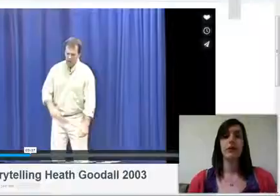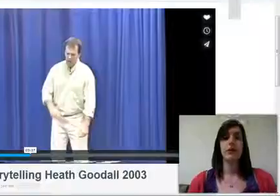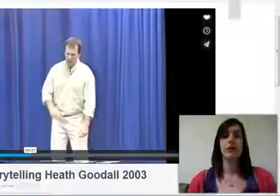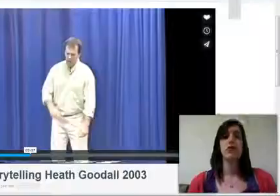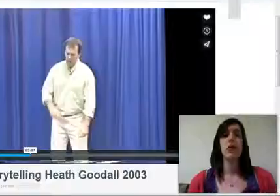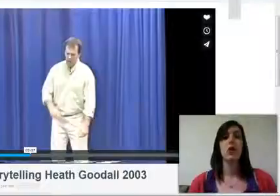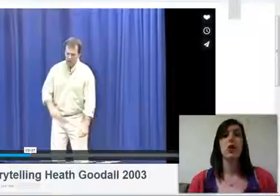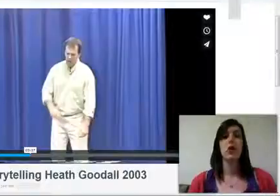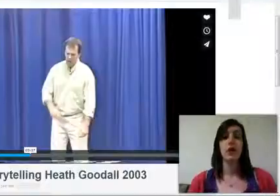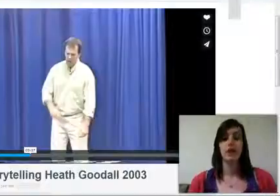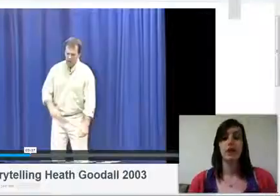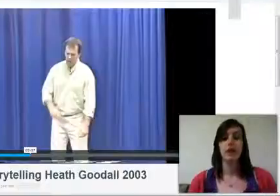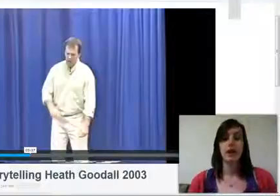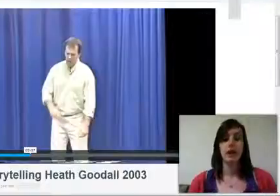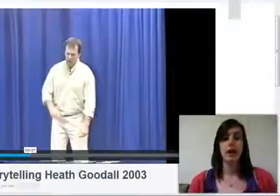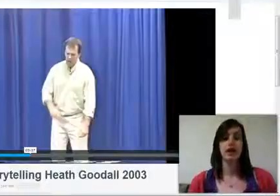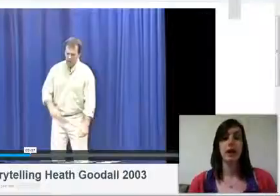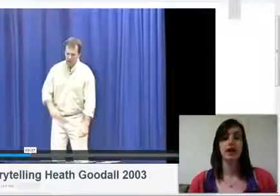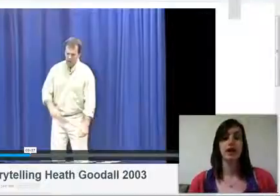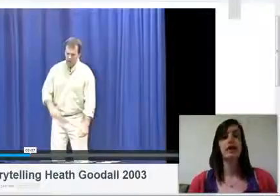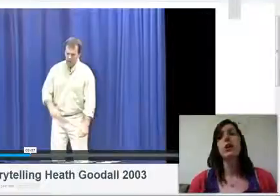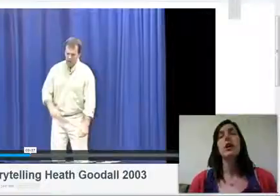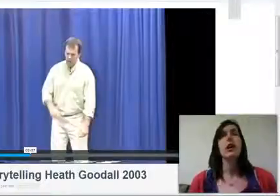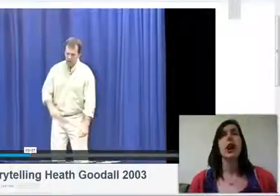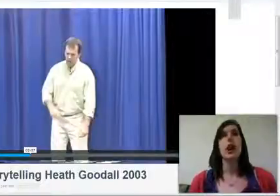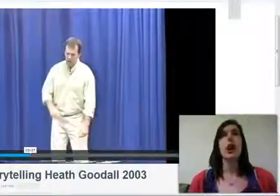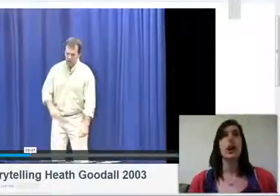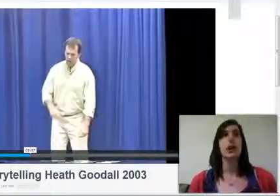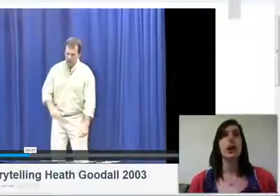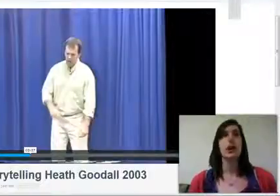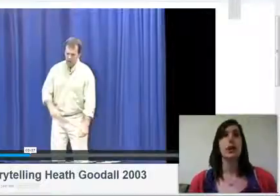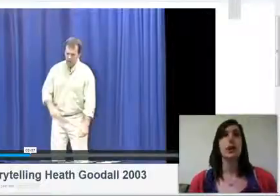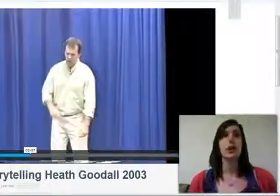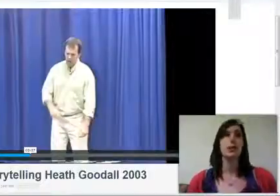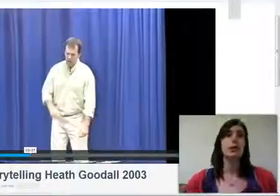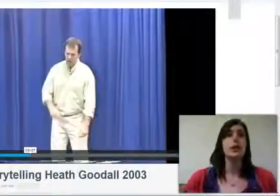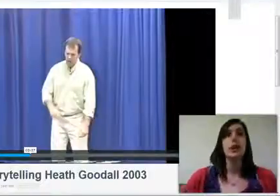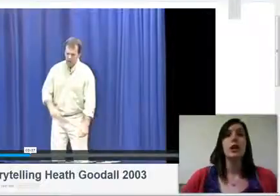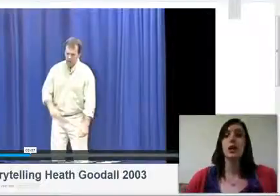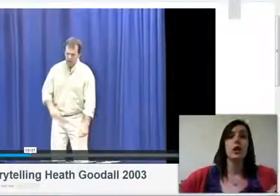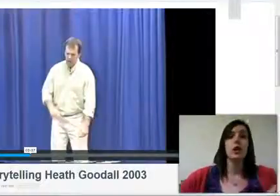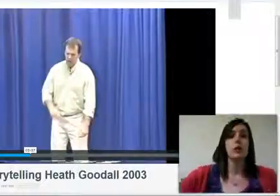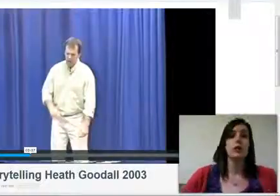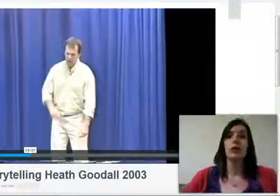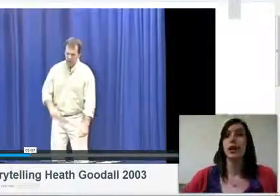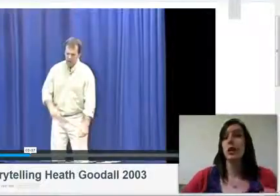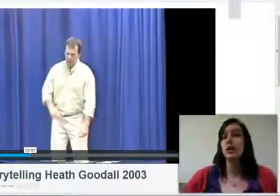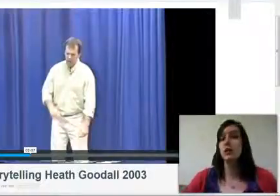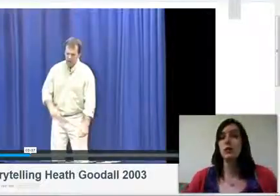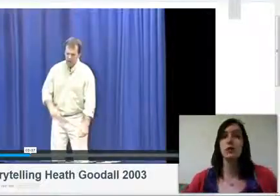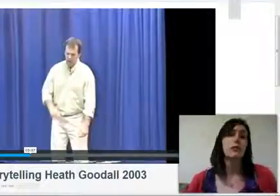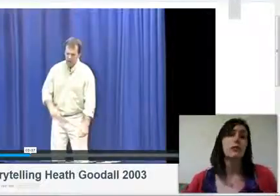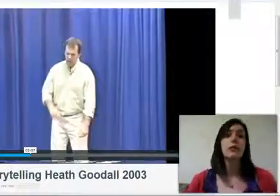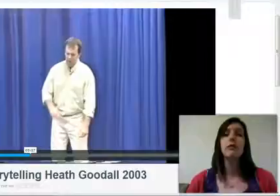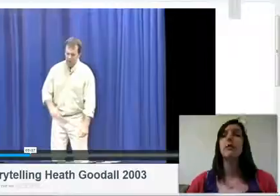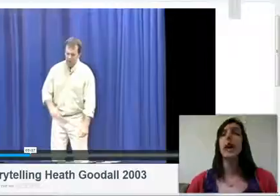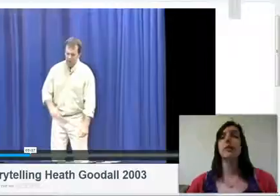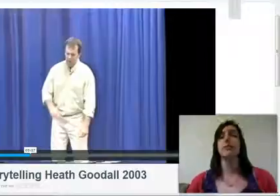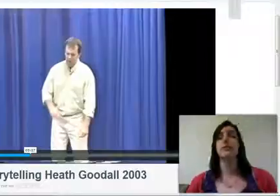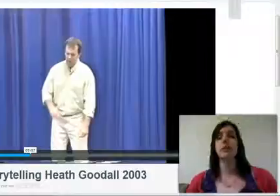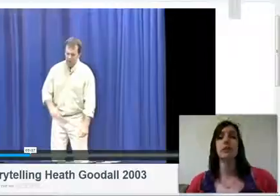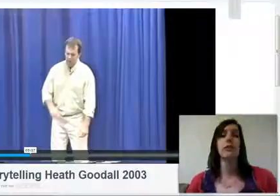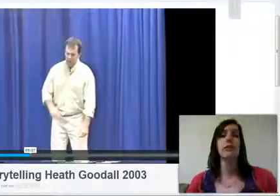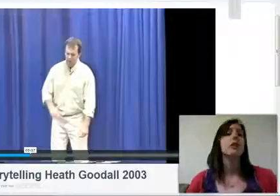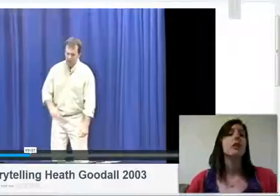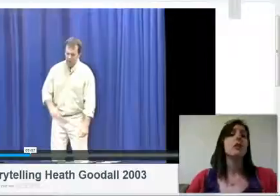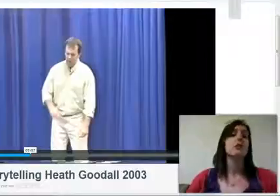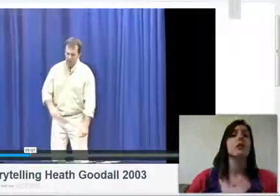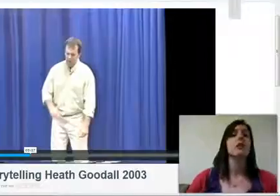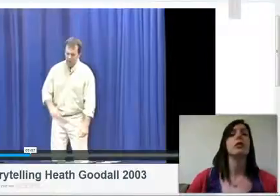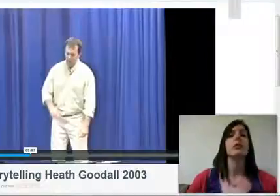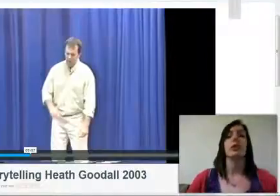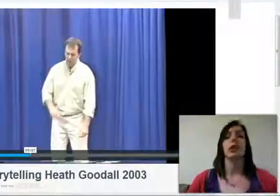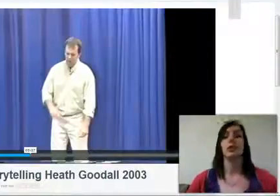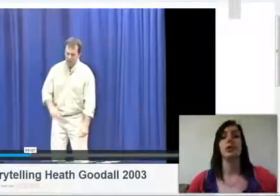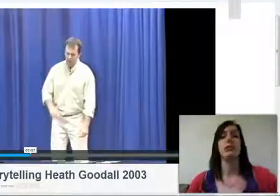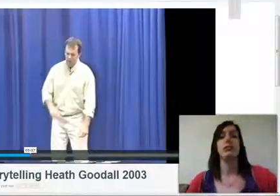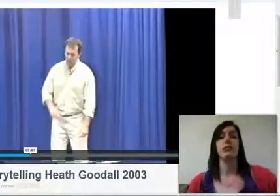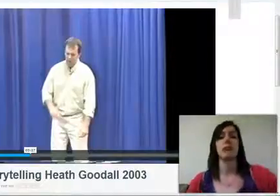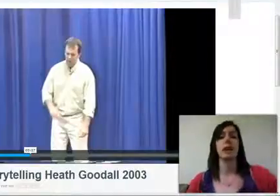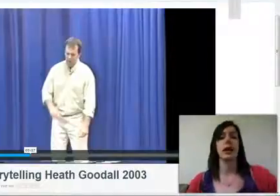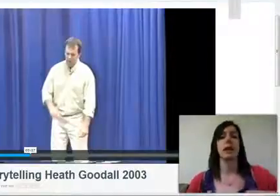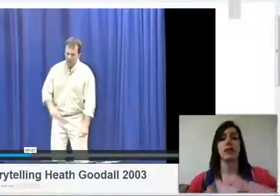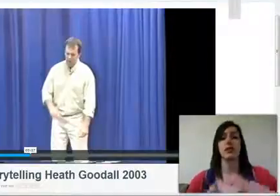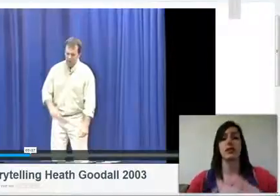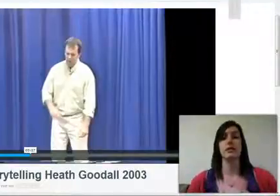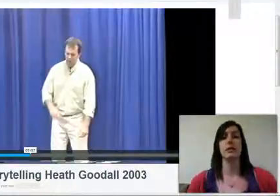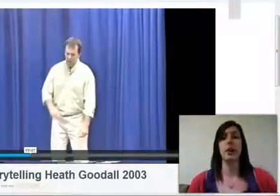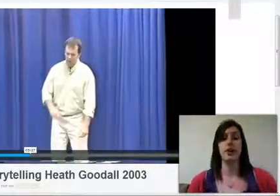Right there, he just slowed his pace down. He was, showing how she was running really fast and then slowly